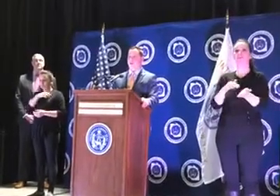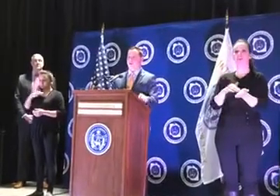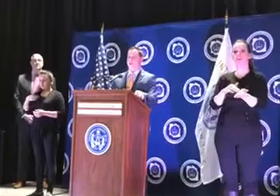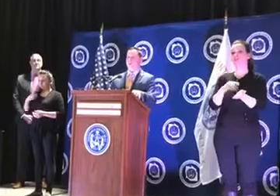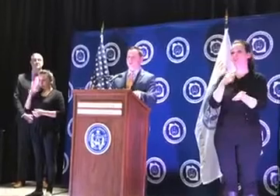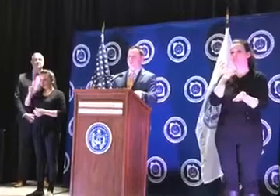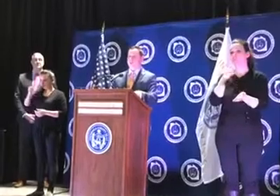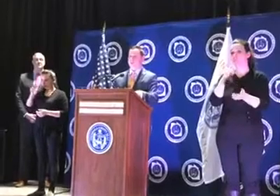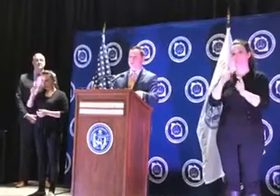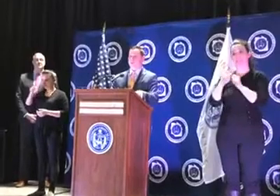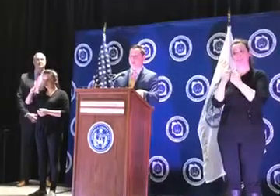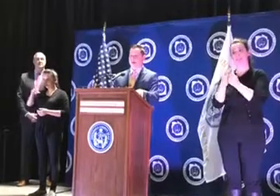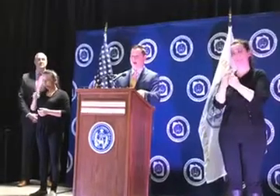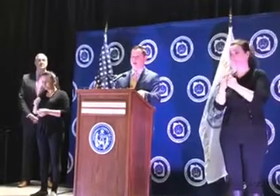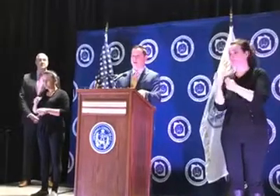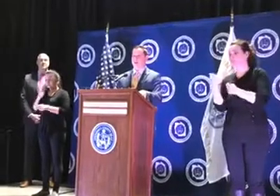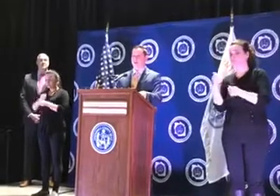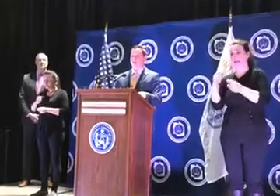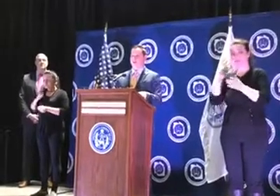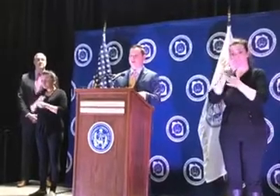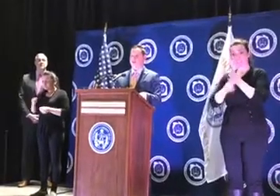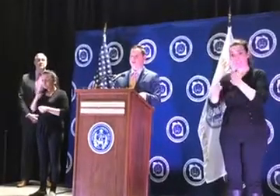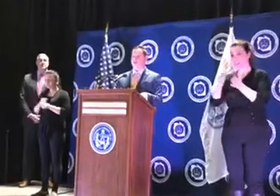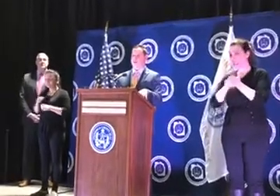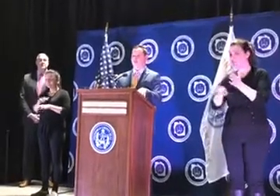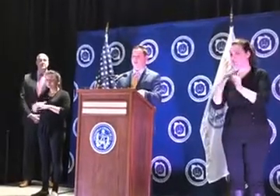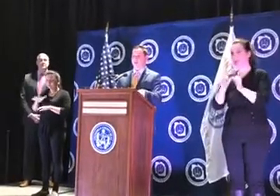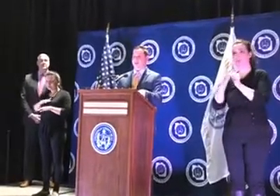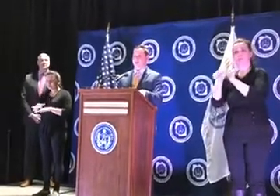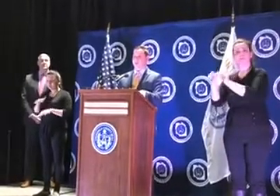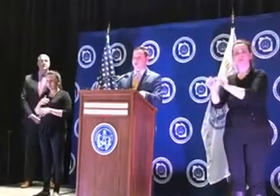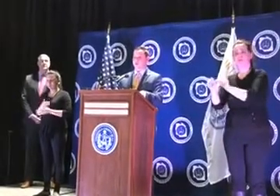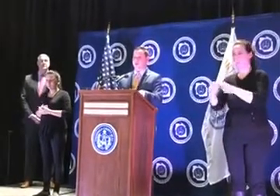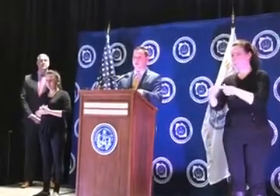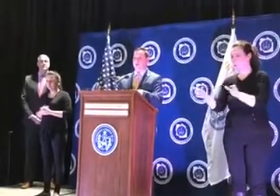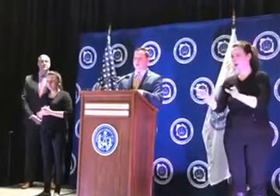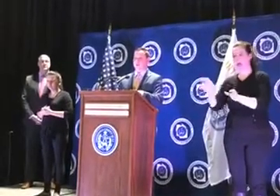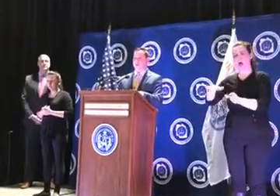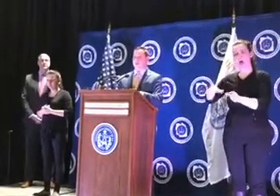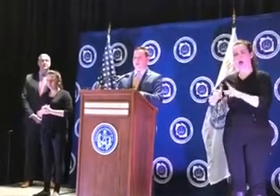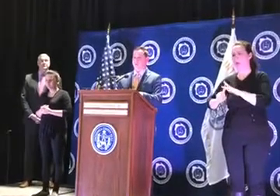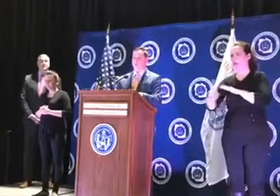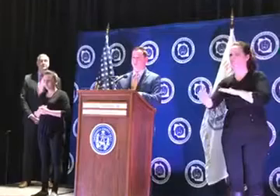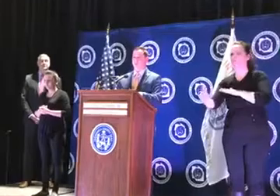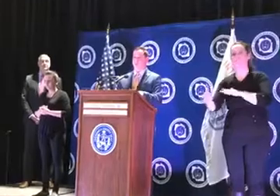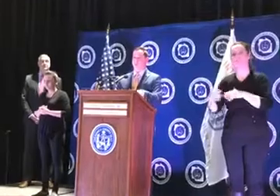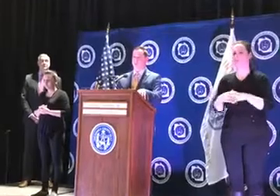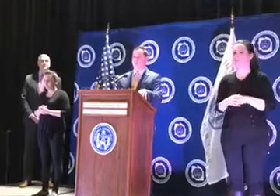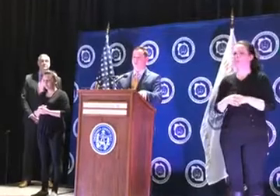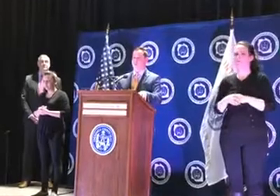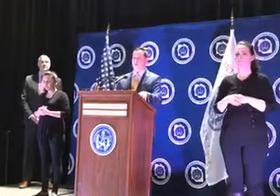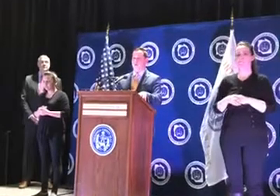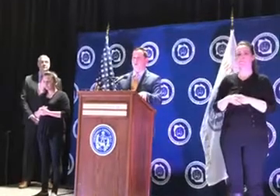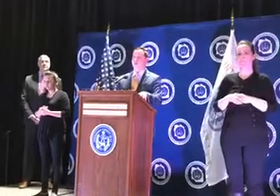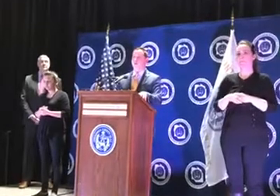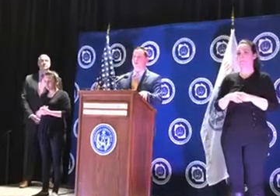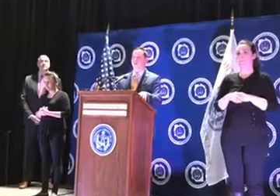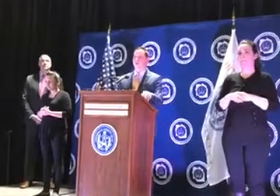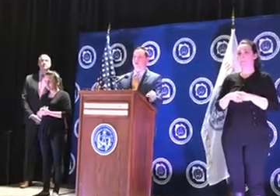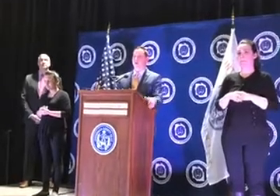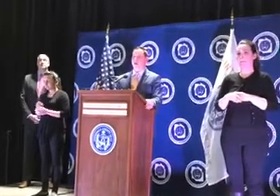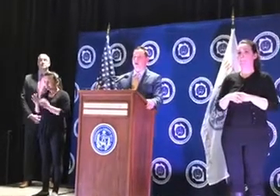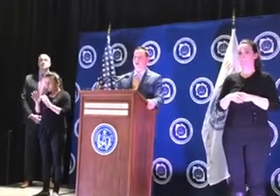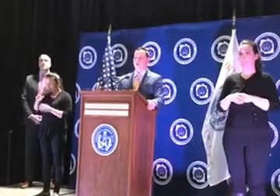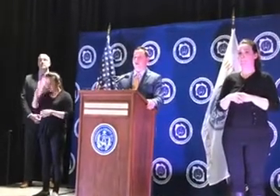certainly we need the community to be respectful of that. And certainly we have zero tolerance for anybody in a mandatory quarantine or mandatory